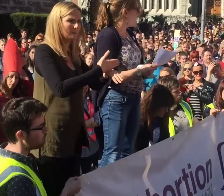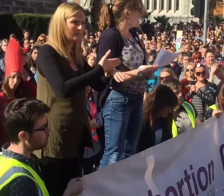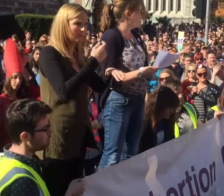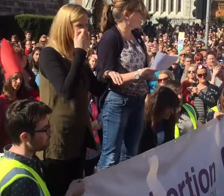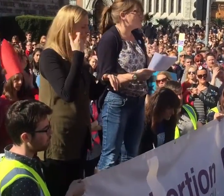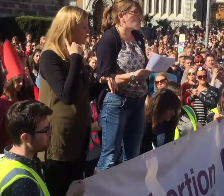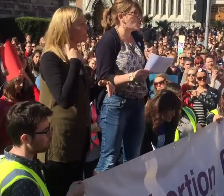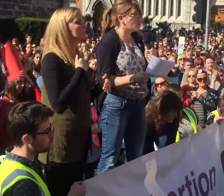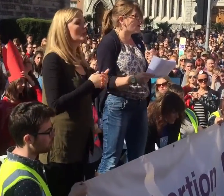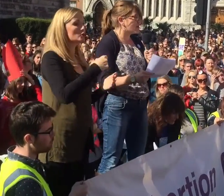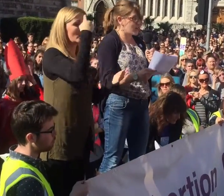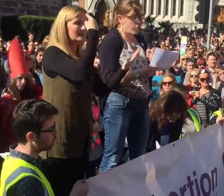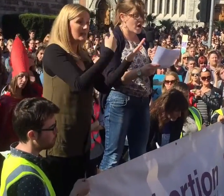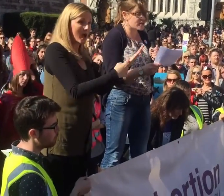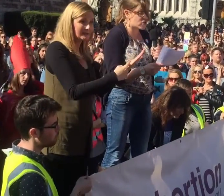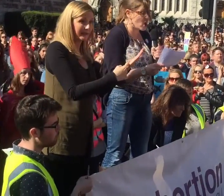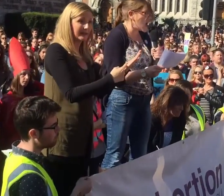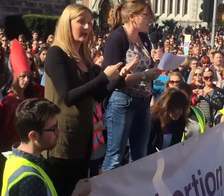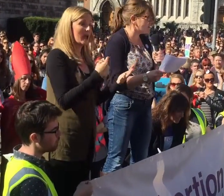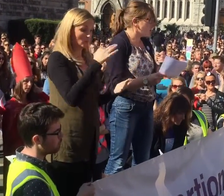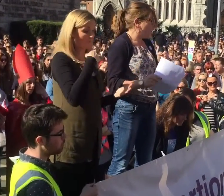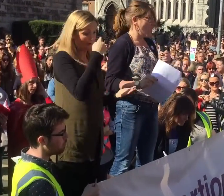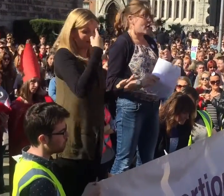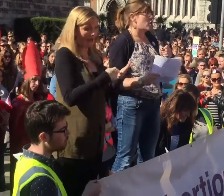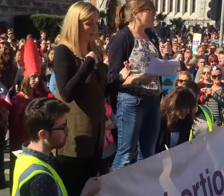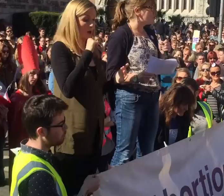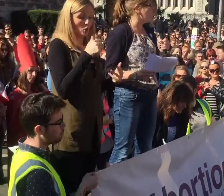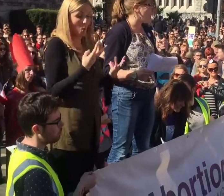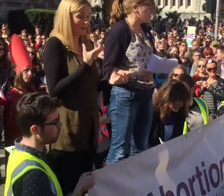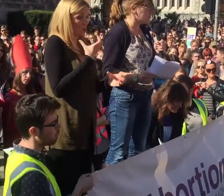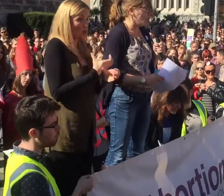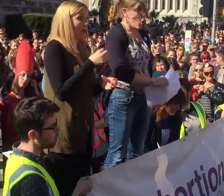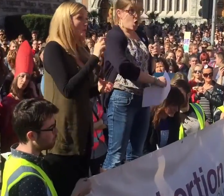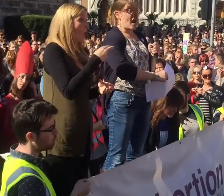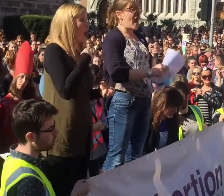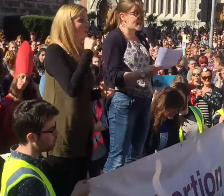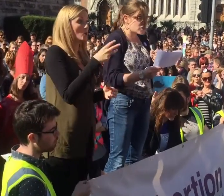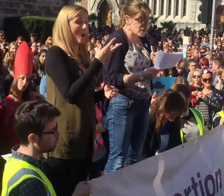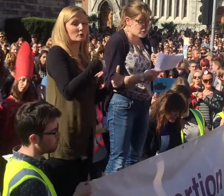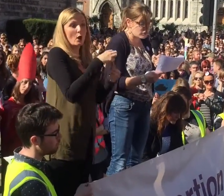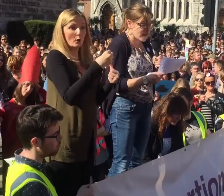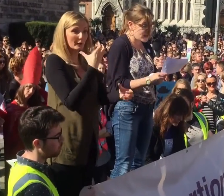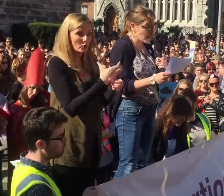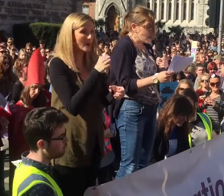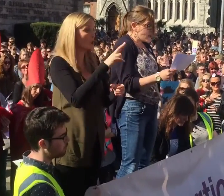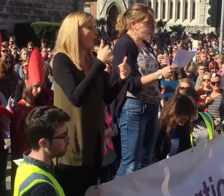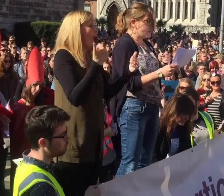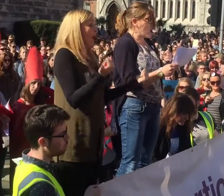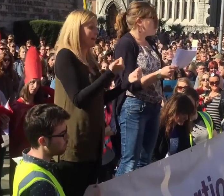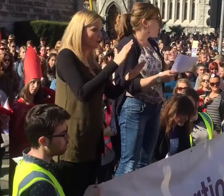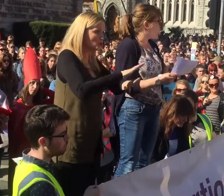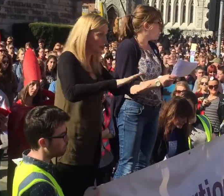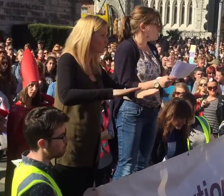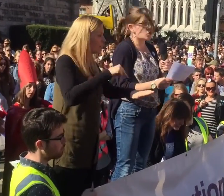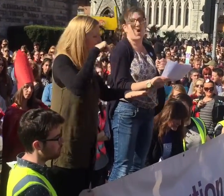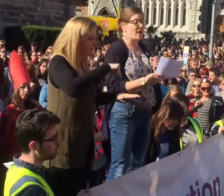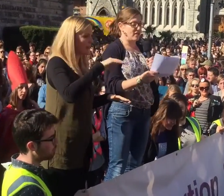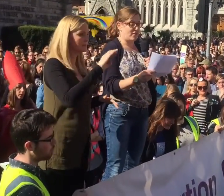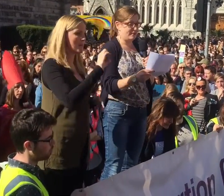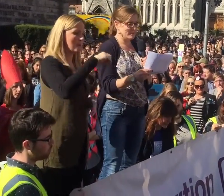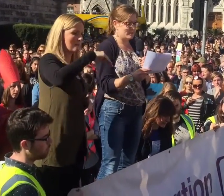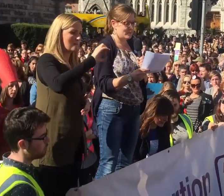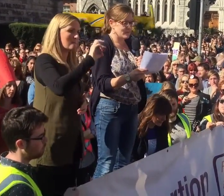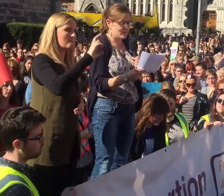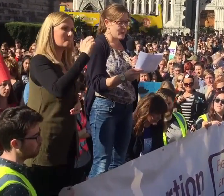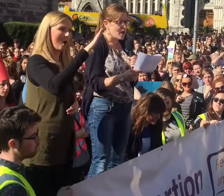That deciding you don't currently want a child or another child or any children is a moral